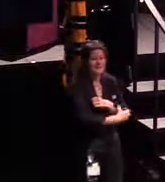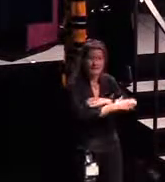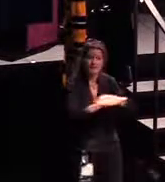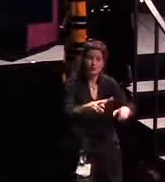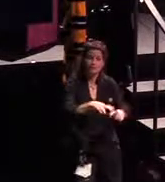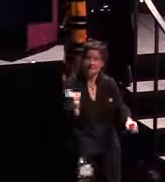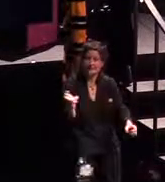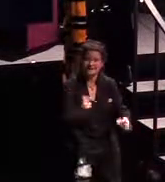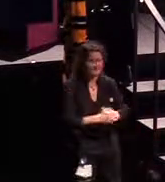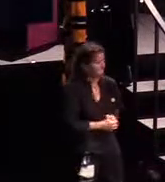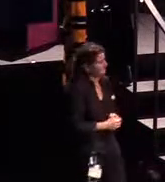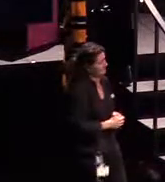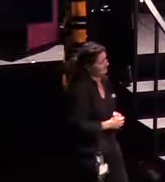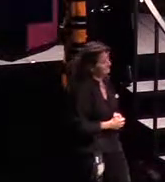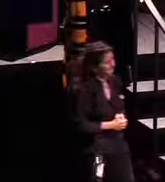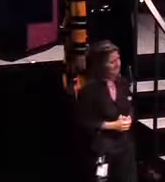Brexit.